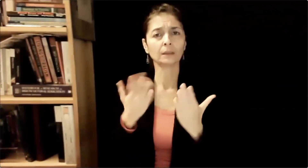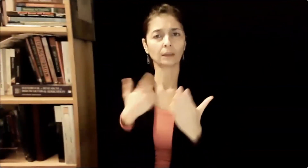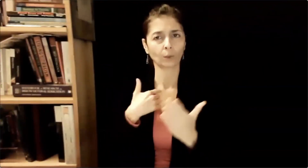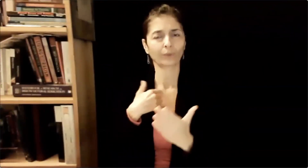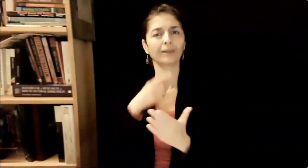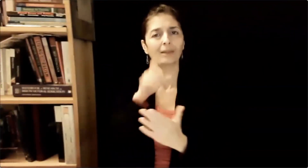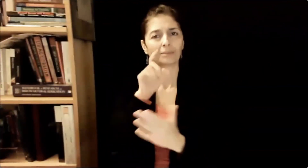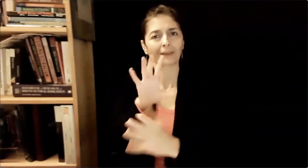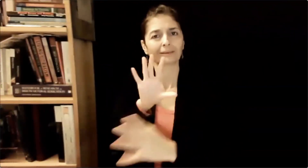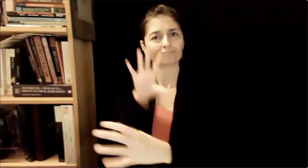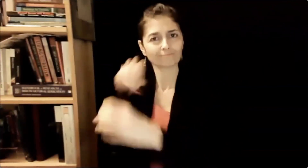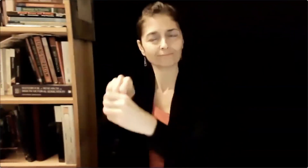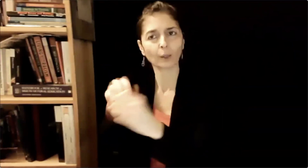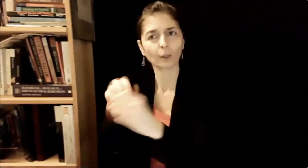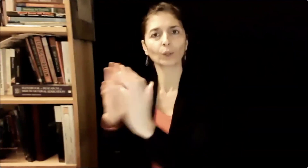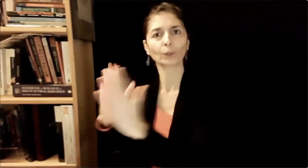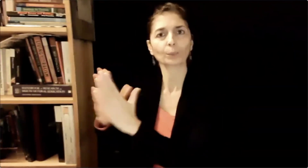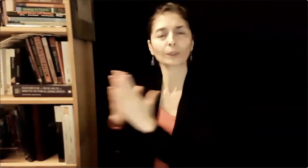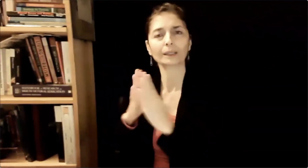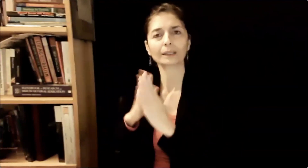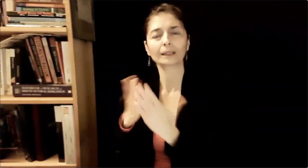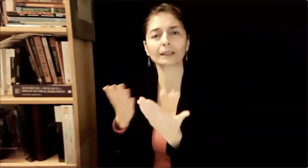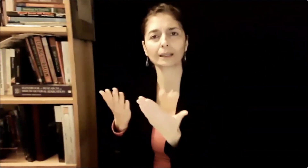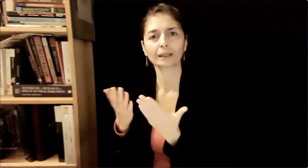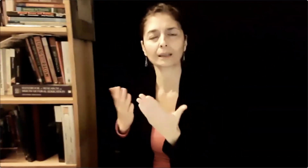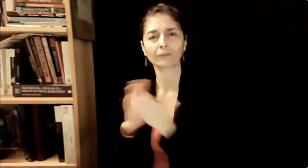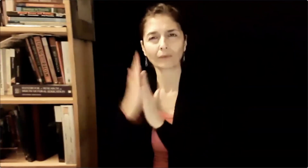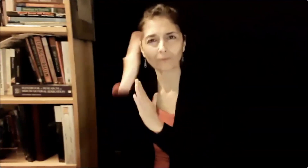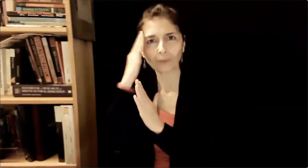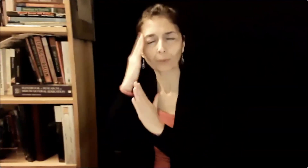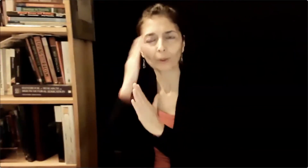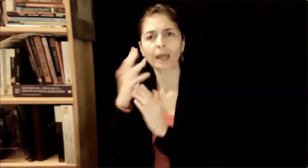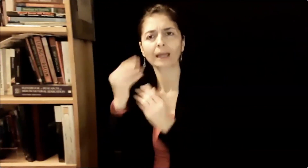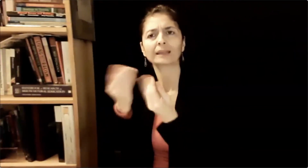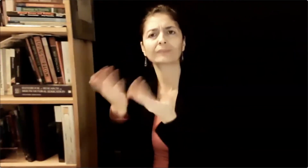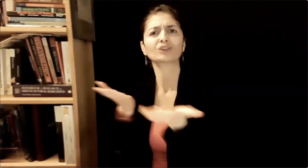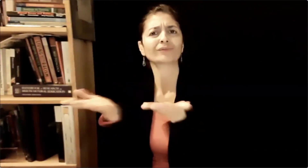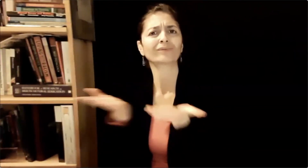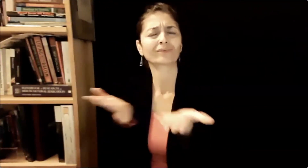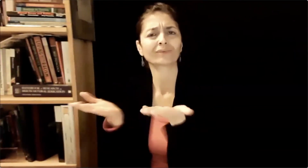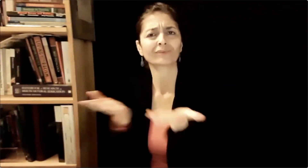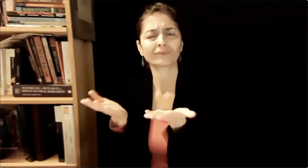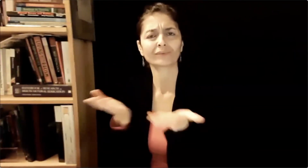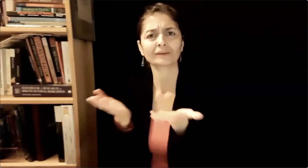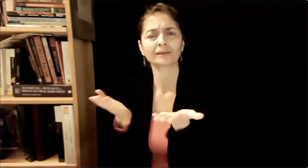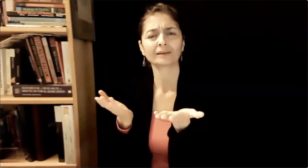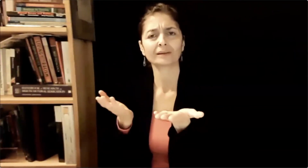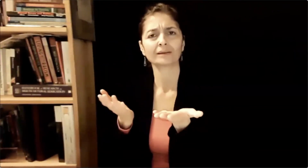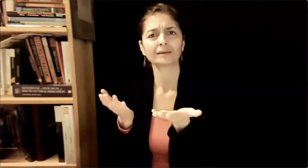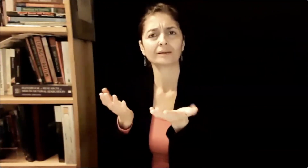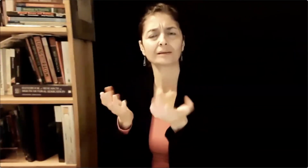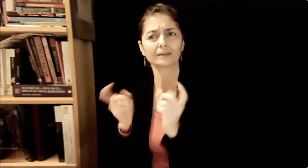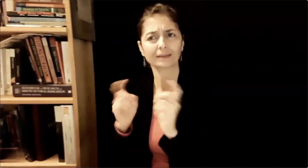Considering communities, we must engage with our communities, become familiar with them, and be of service to